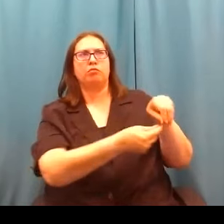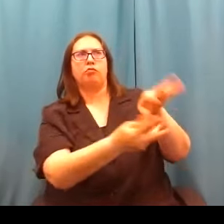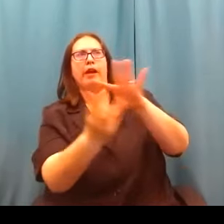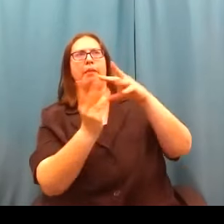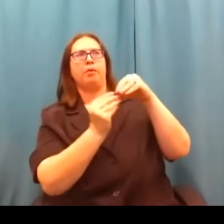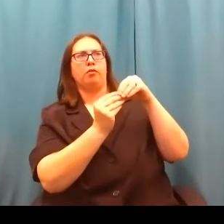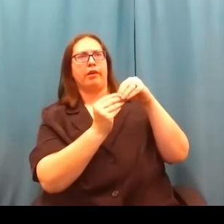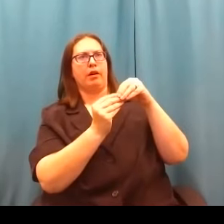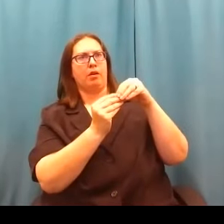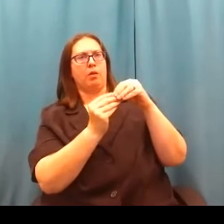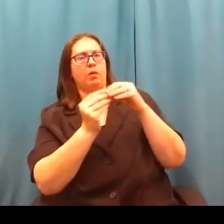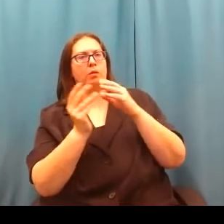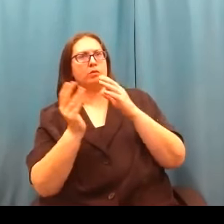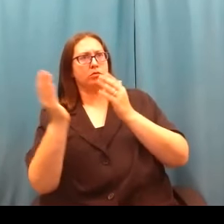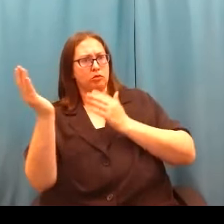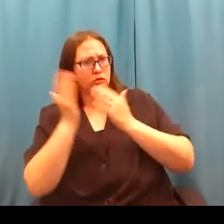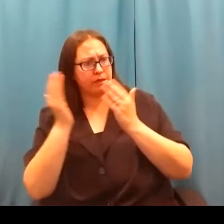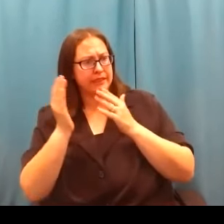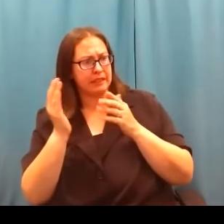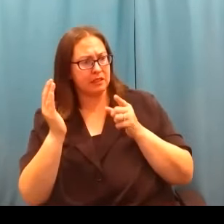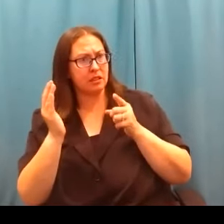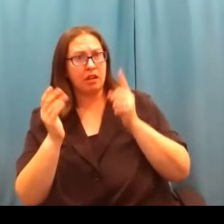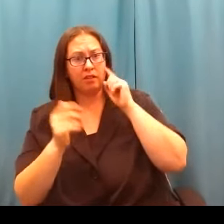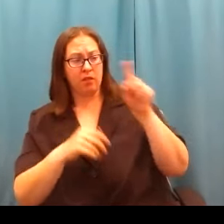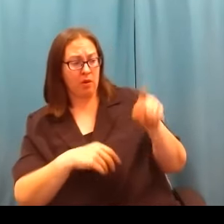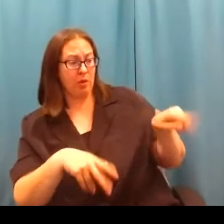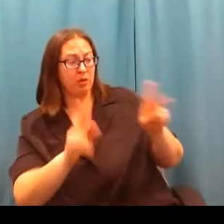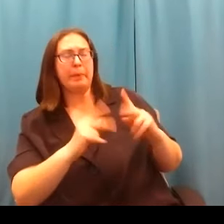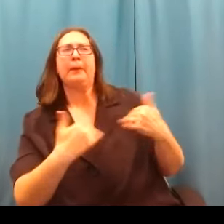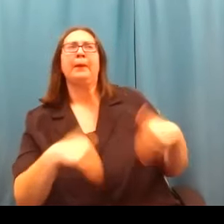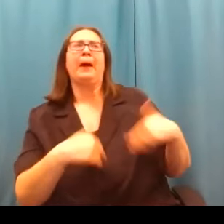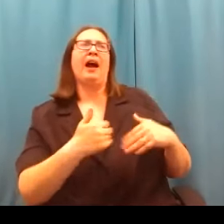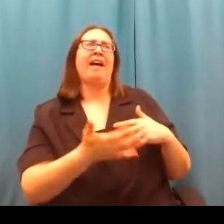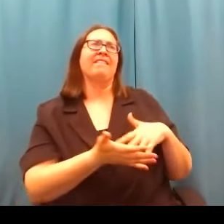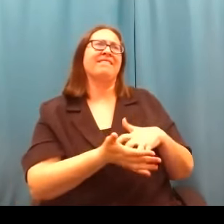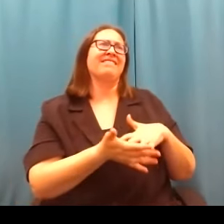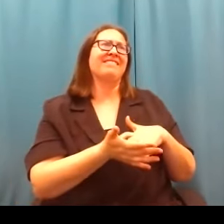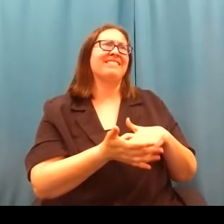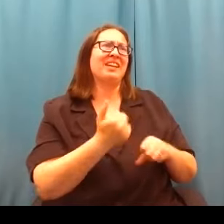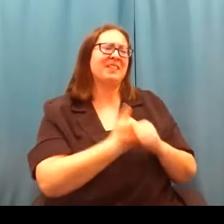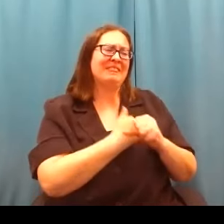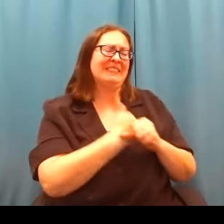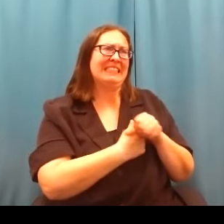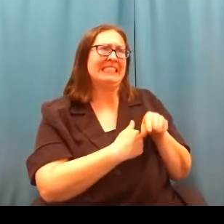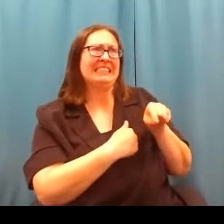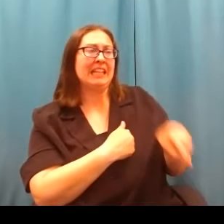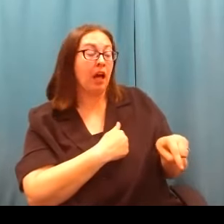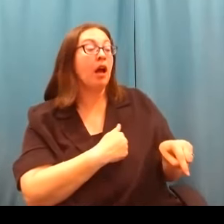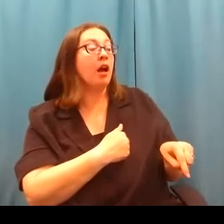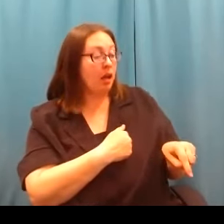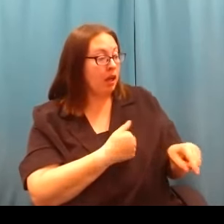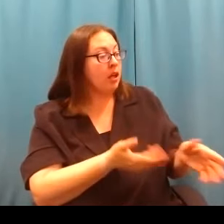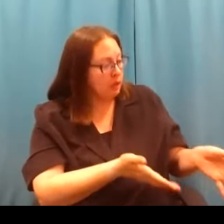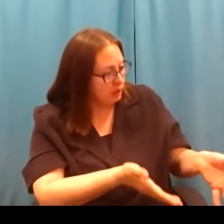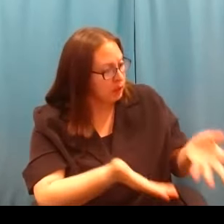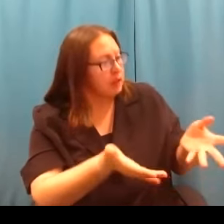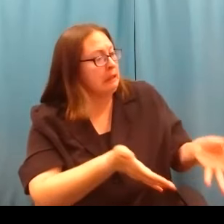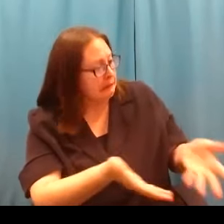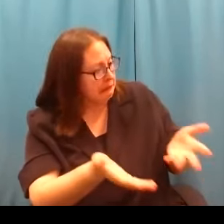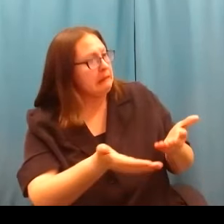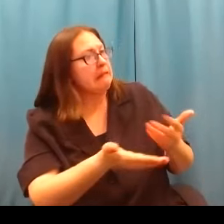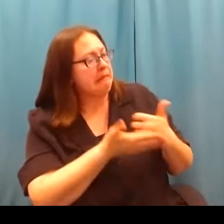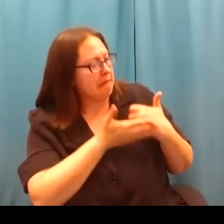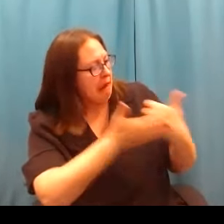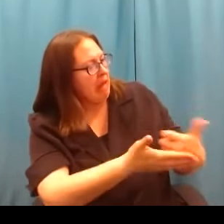so that individuals in those communities that are most vulnerable have access to the services they need to live healthy